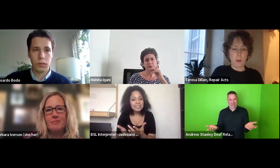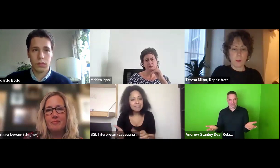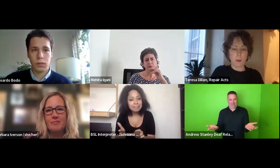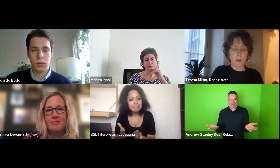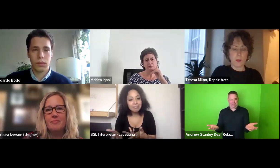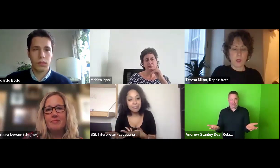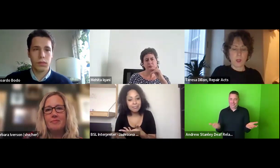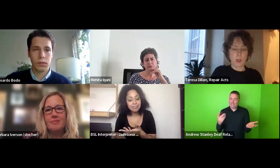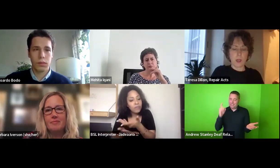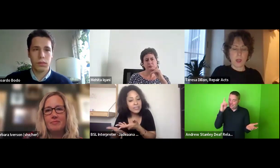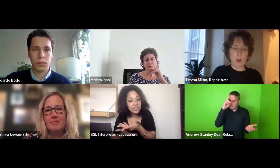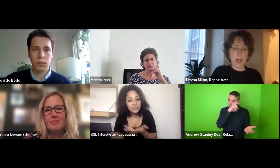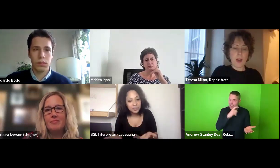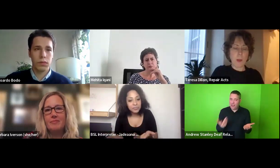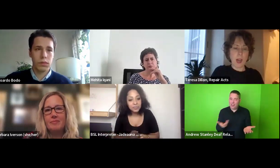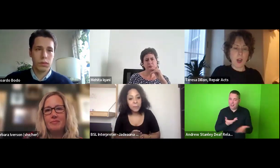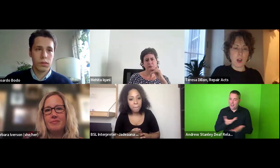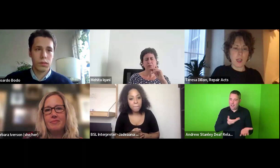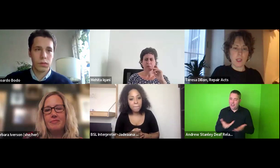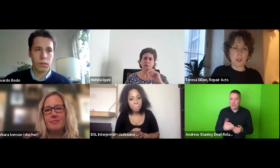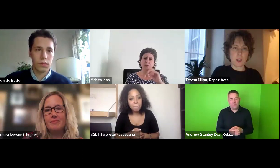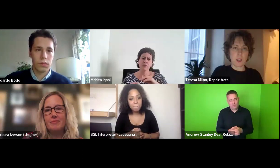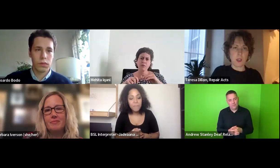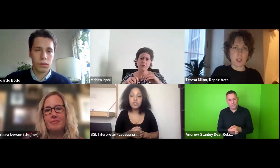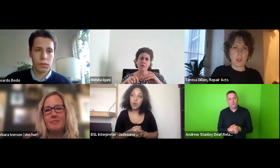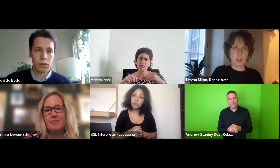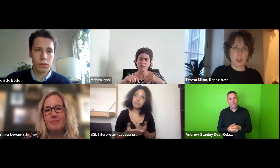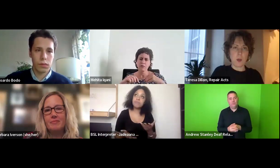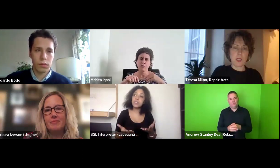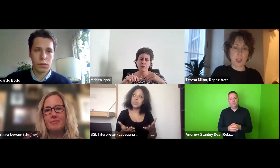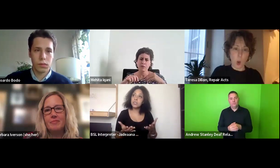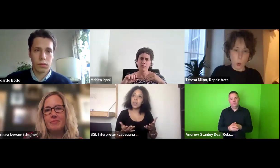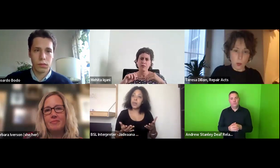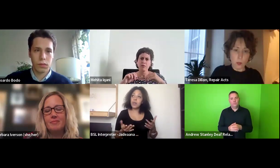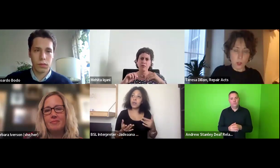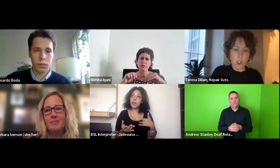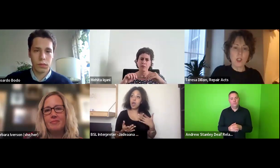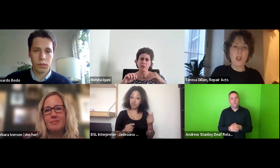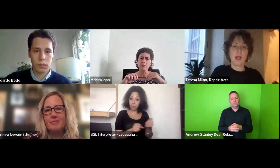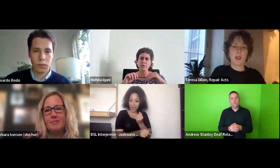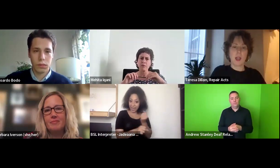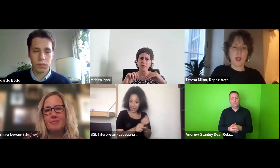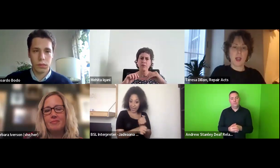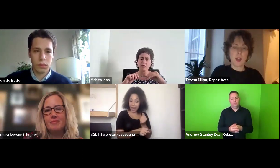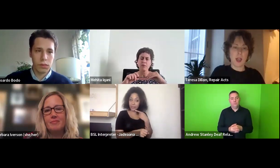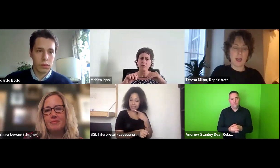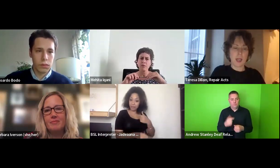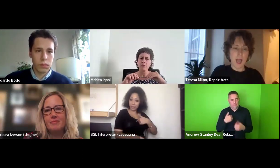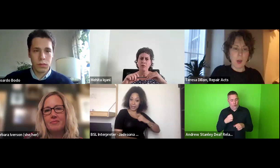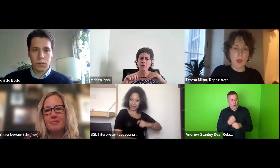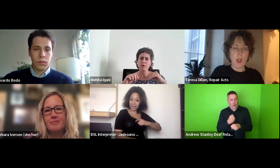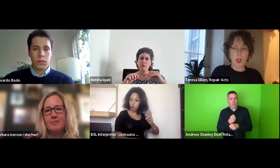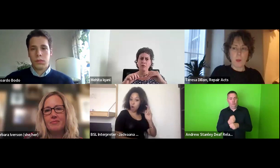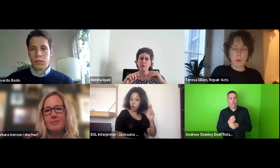know, in a way, repair is, I would say, a hopeful future, and it